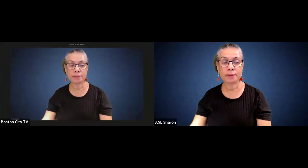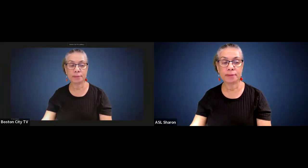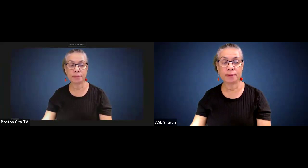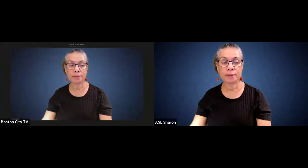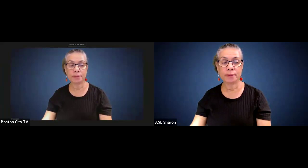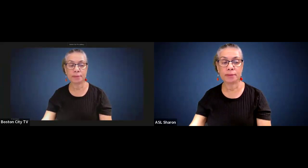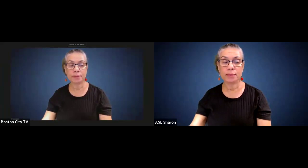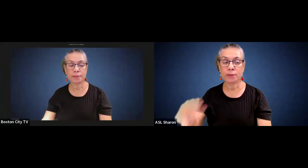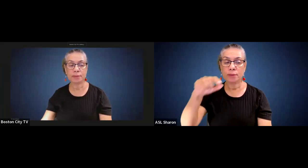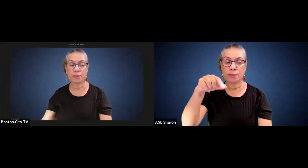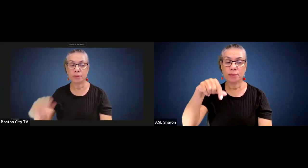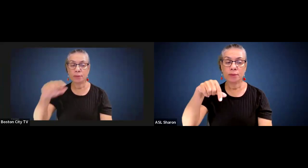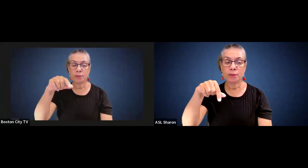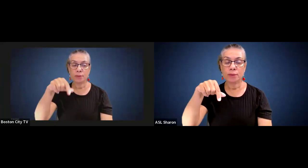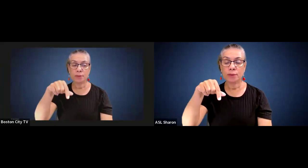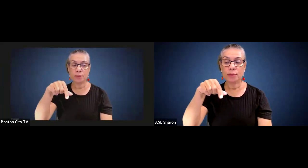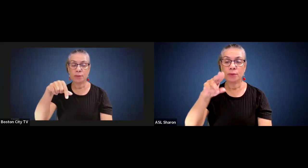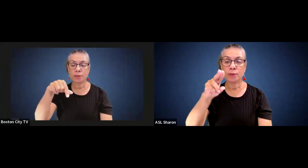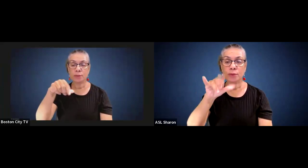Quen Lee.